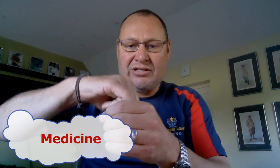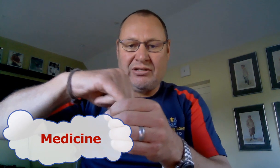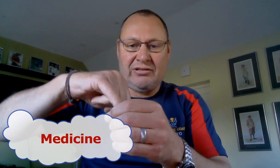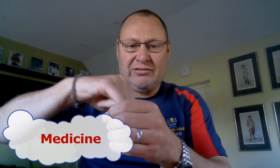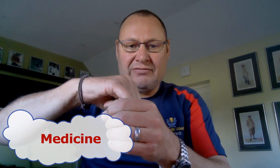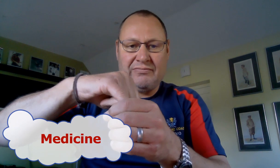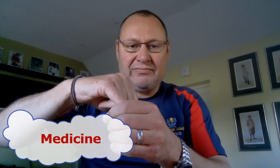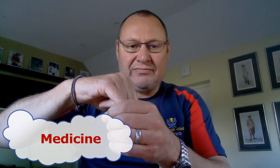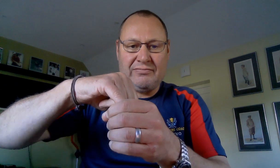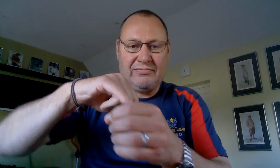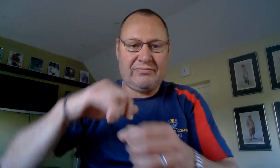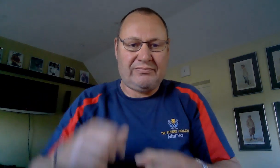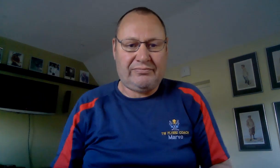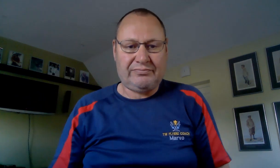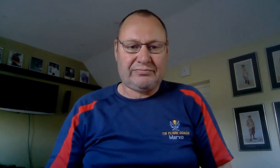Medicine.